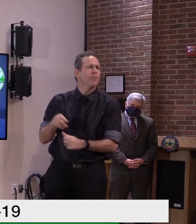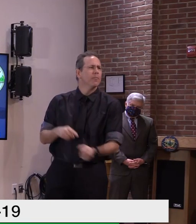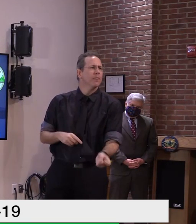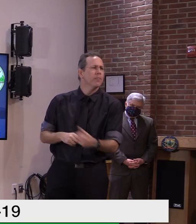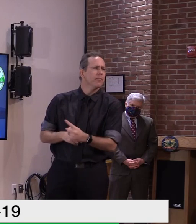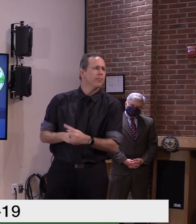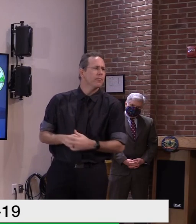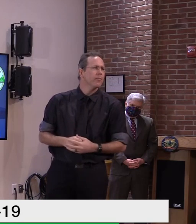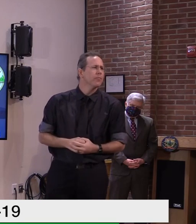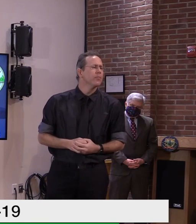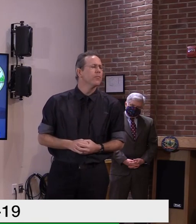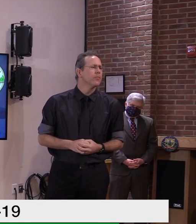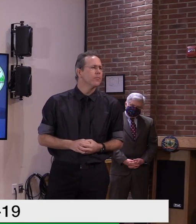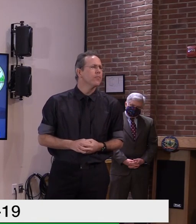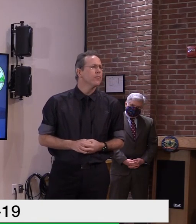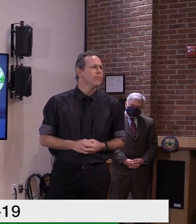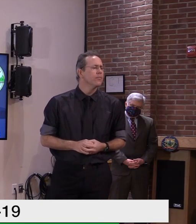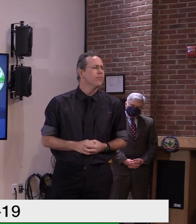it's a minor attribute